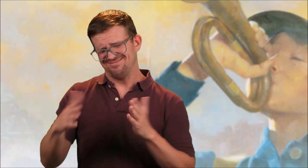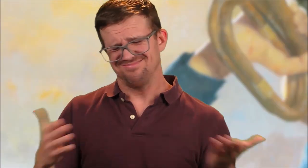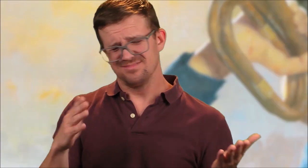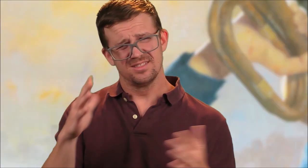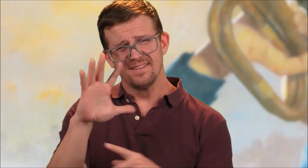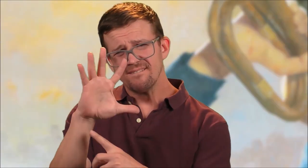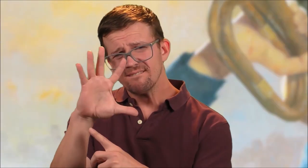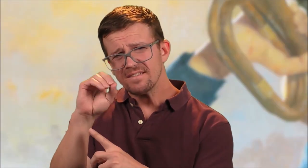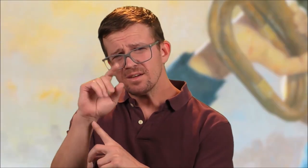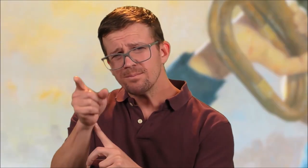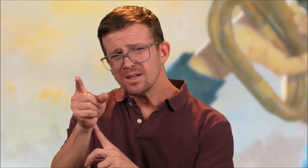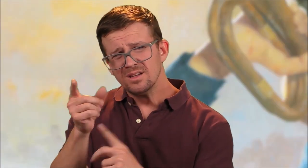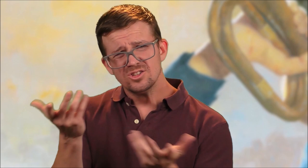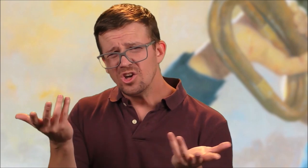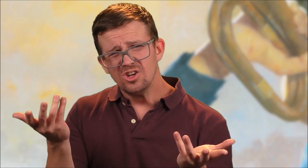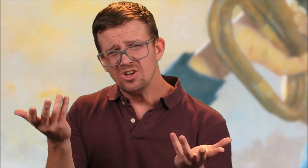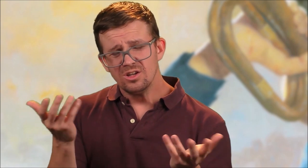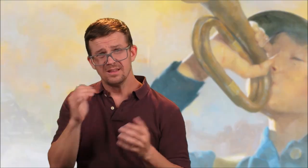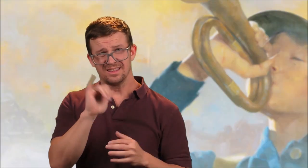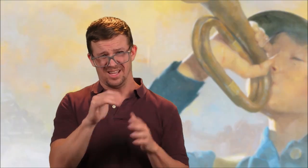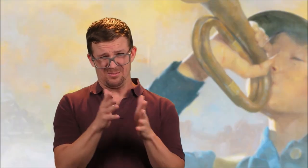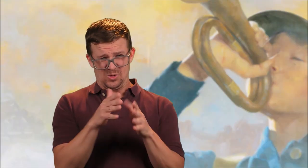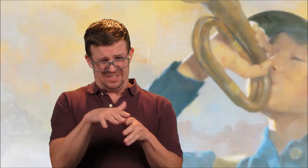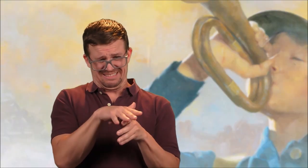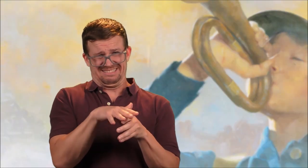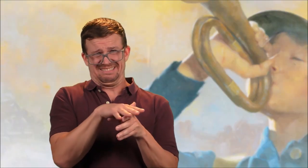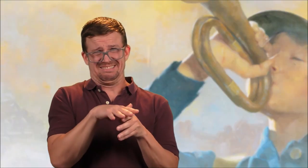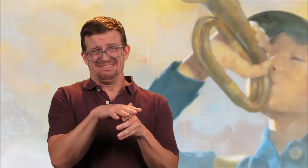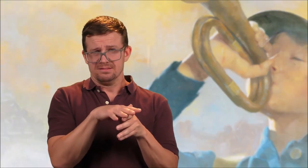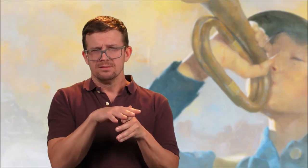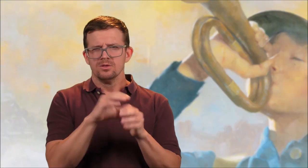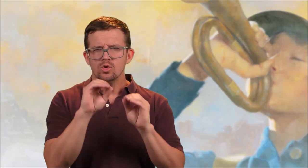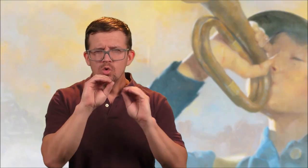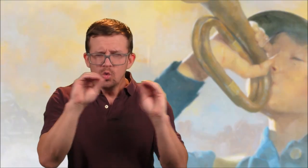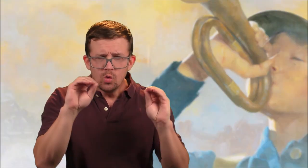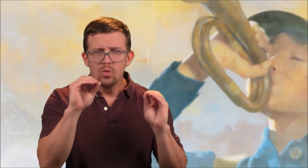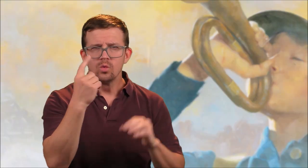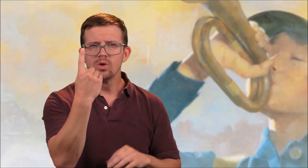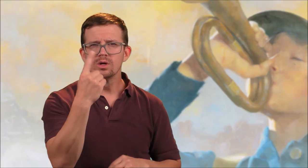line where not a single life was lost on either side.